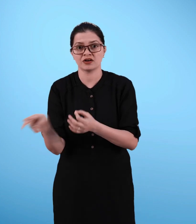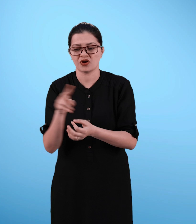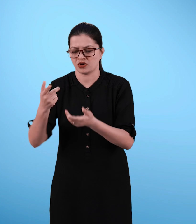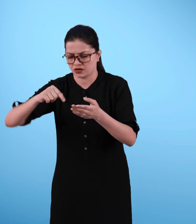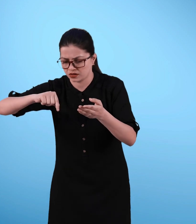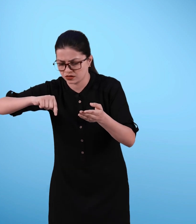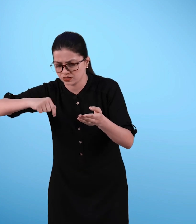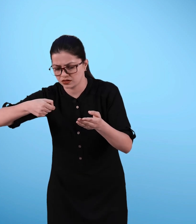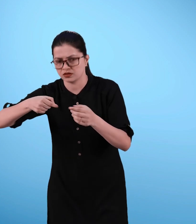Figure 3.3.